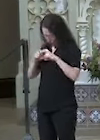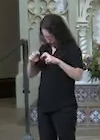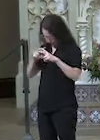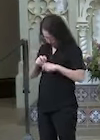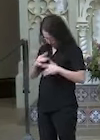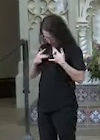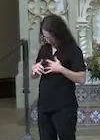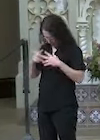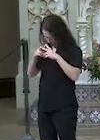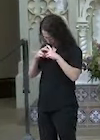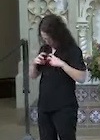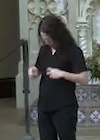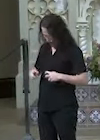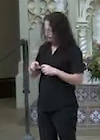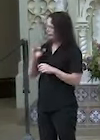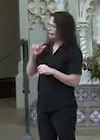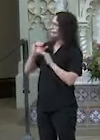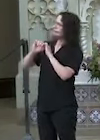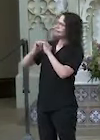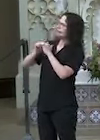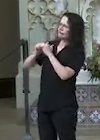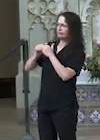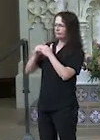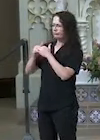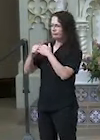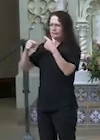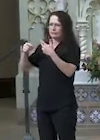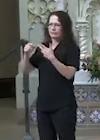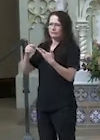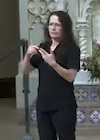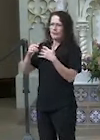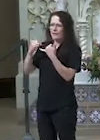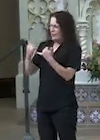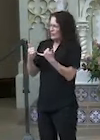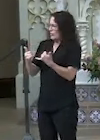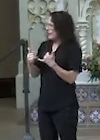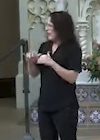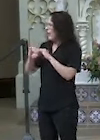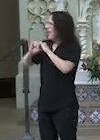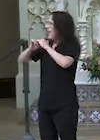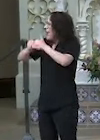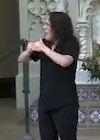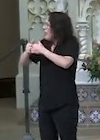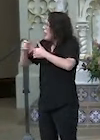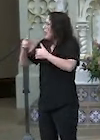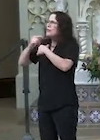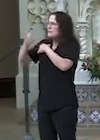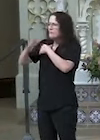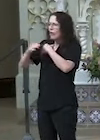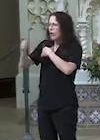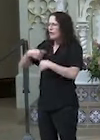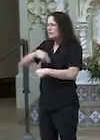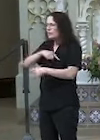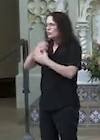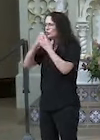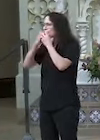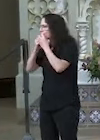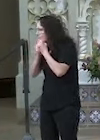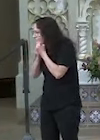how we are called in this one area, right, of striving to care for our common